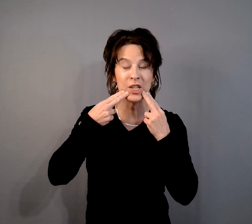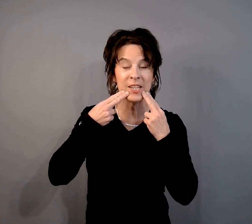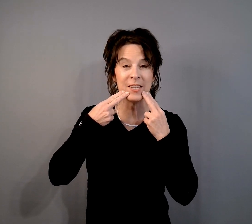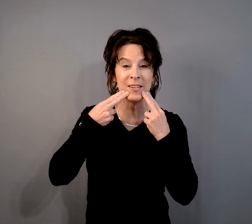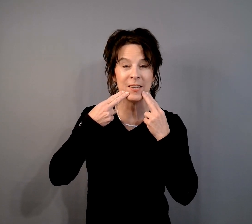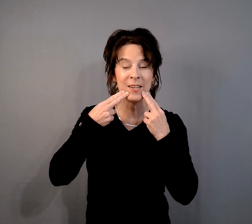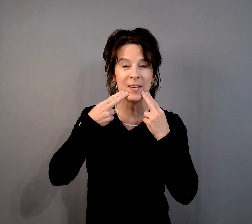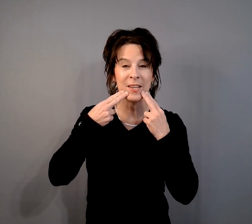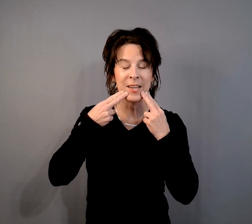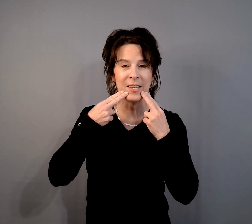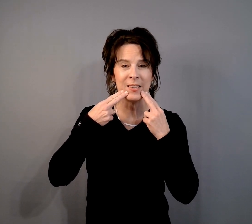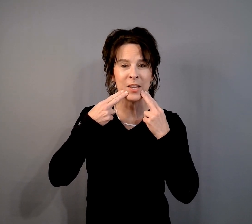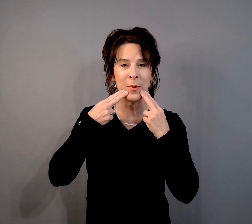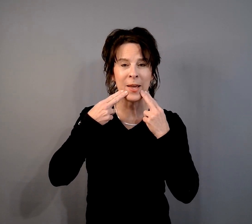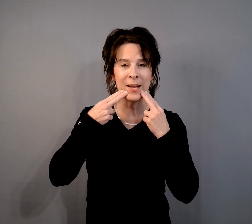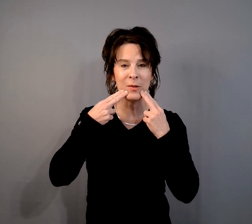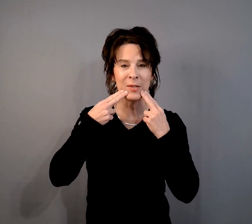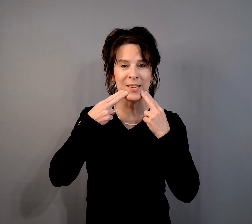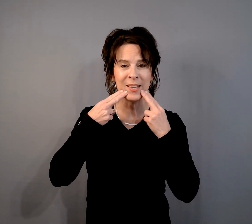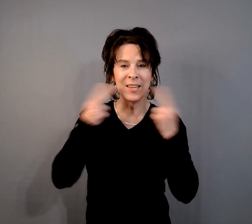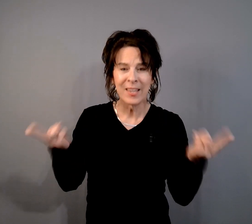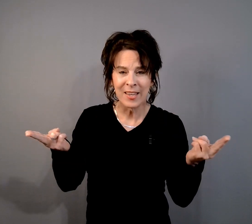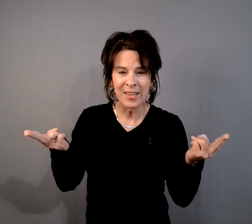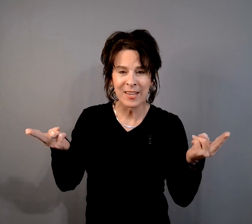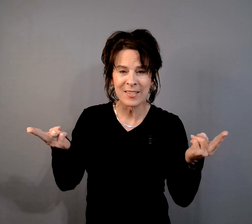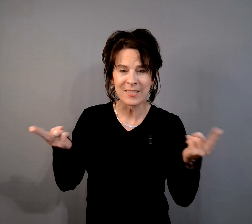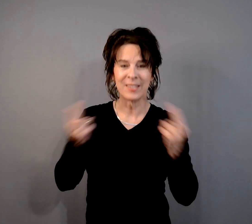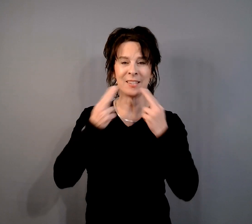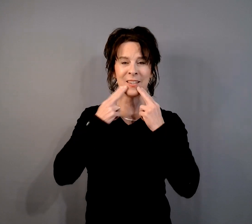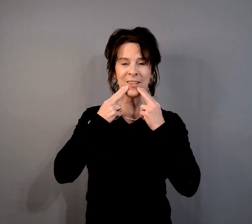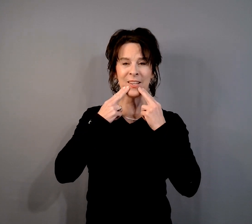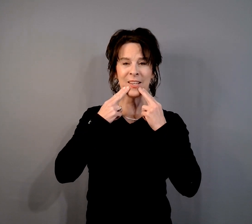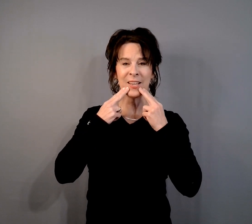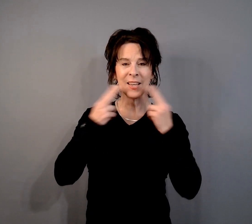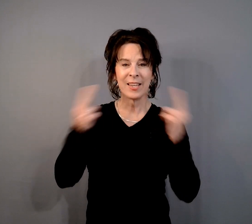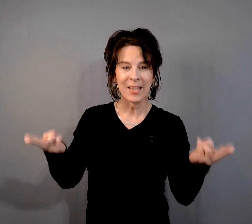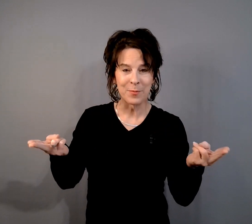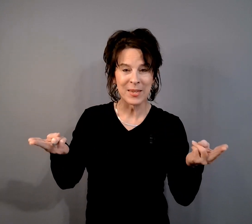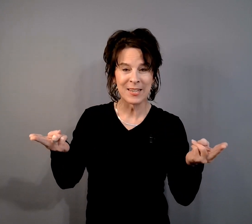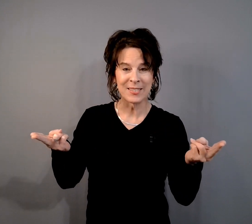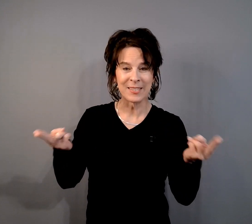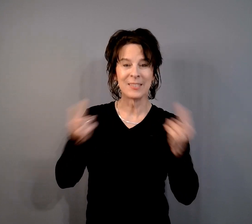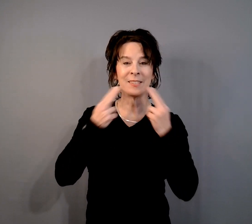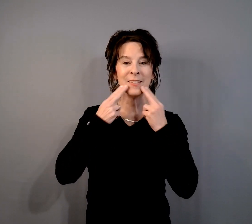chin and go out like innocent. I'm innocent.